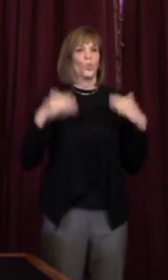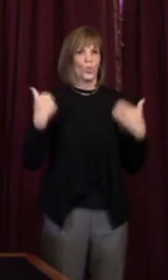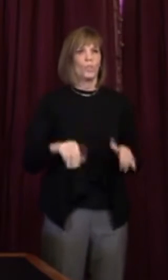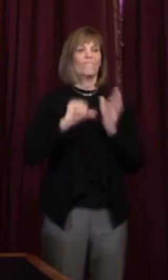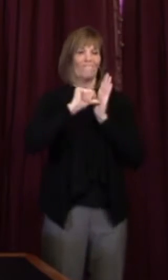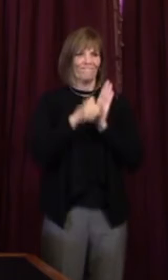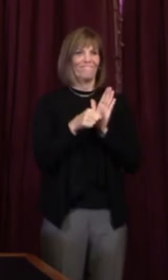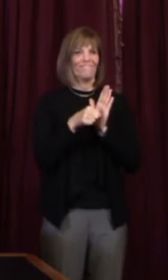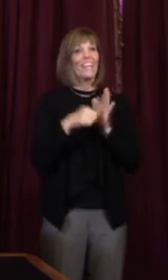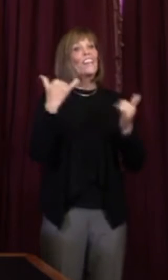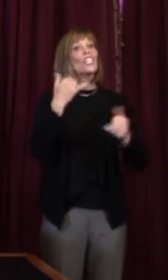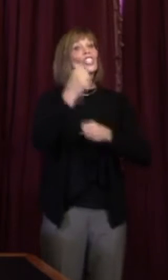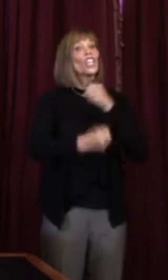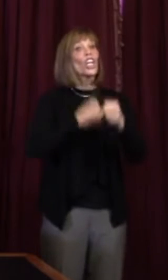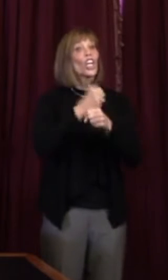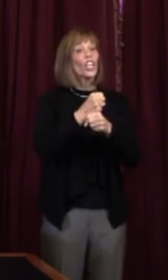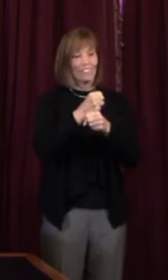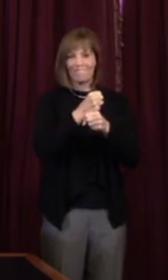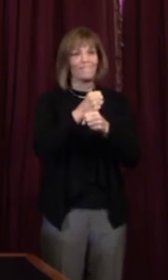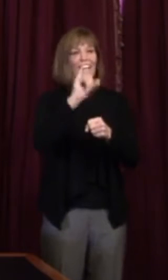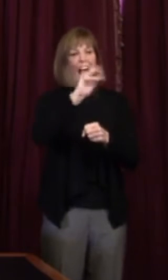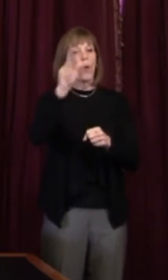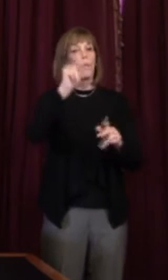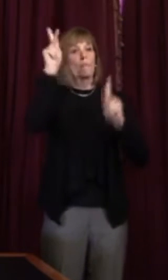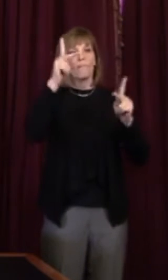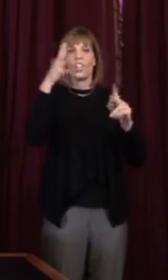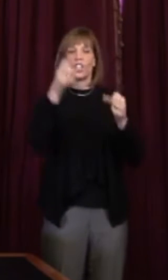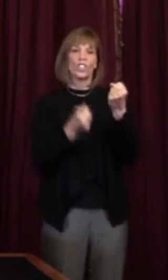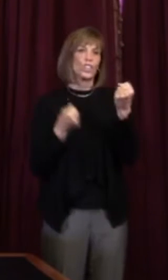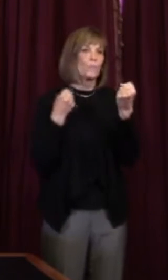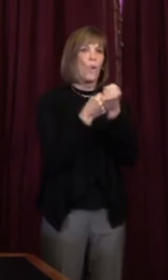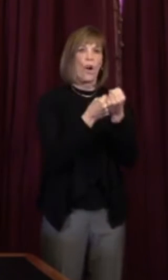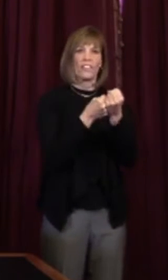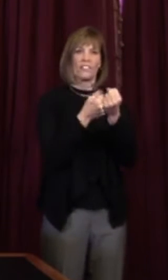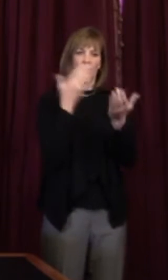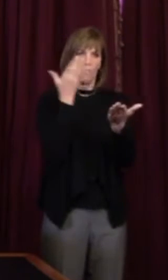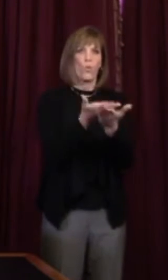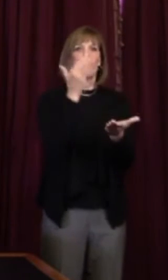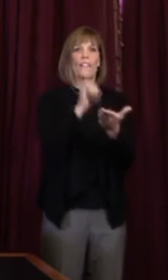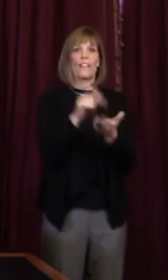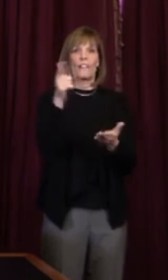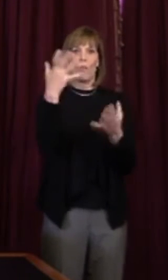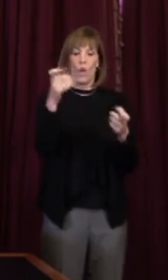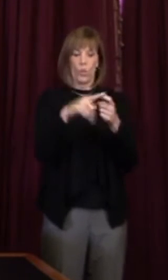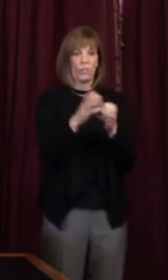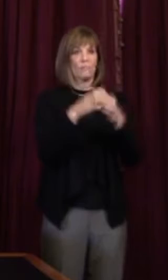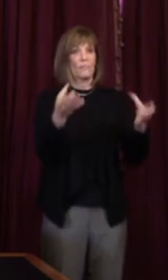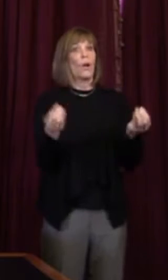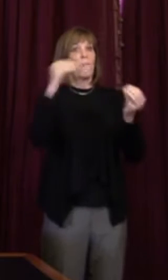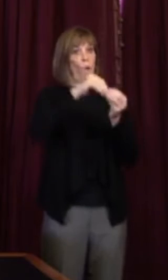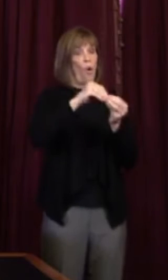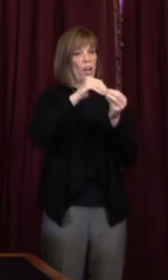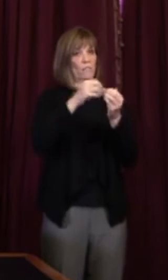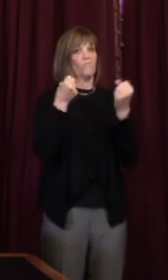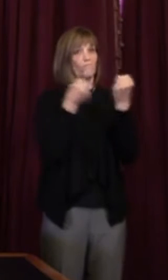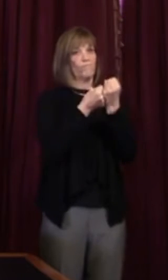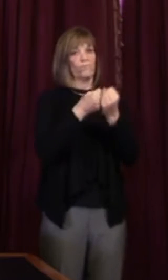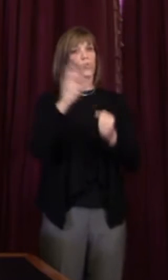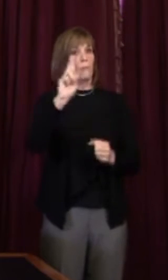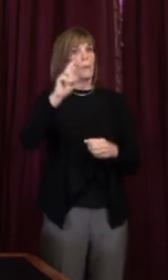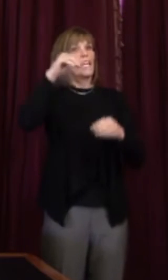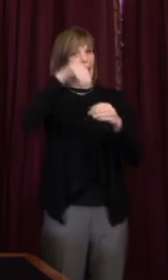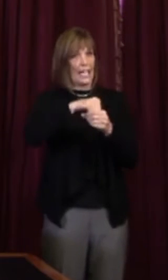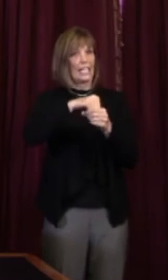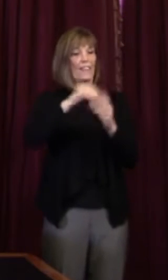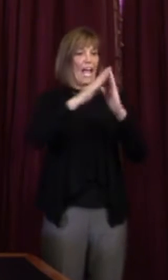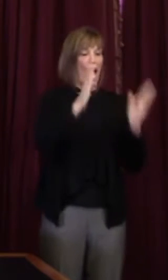year, Iowans validated the direction of our state by expanding the majority in the Iowa House and maintaining the strong majority in